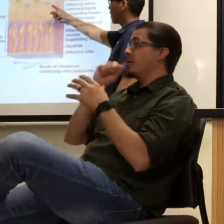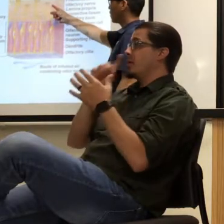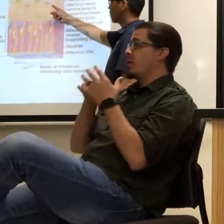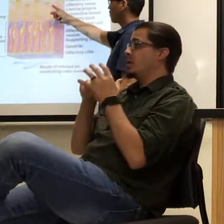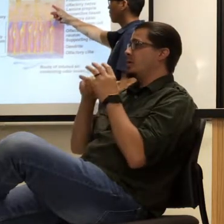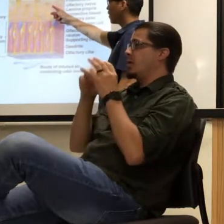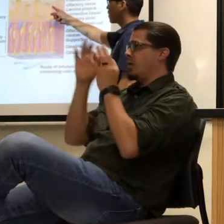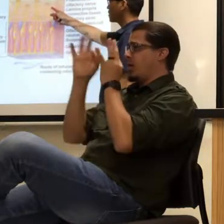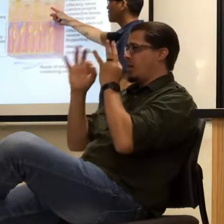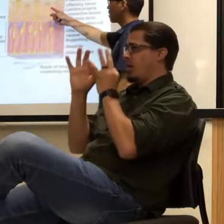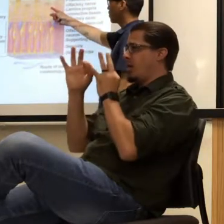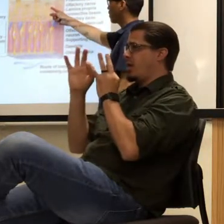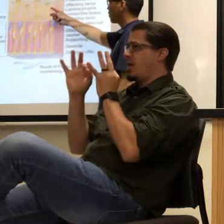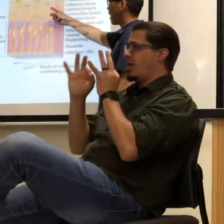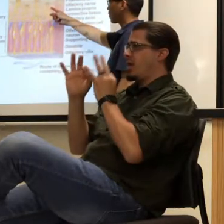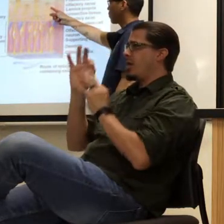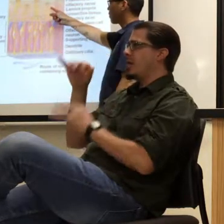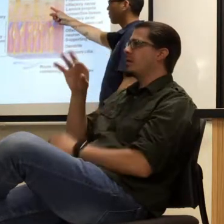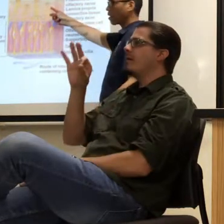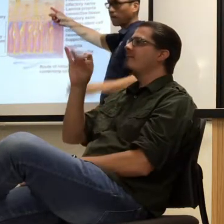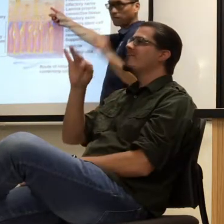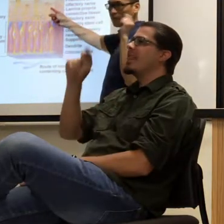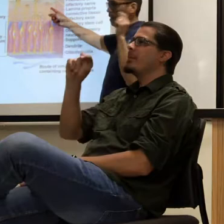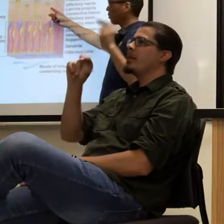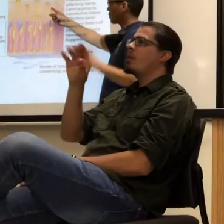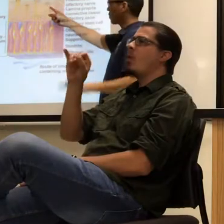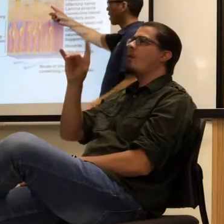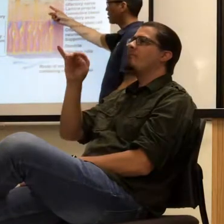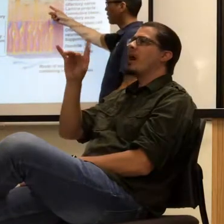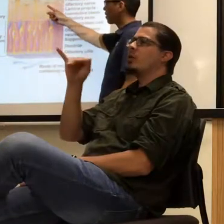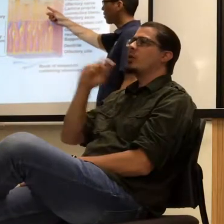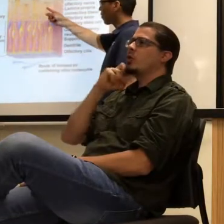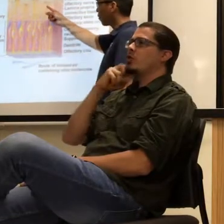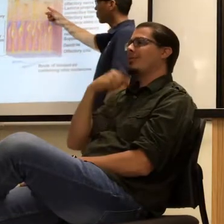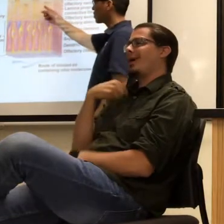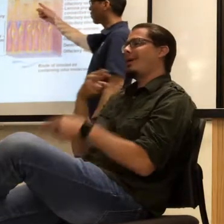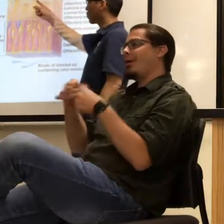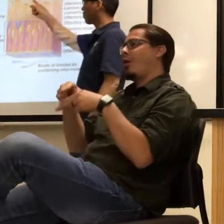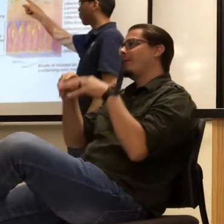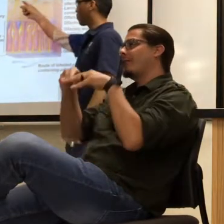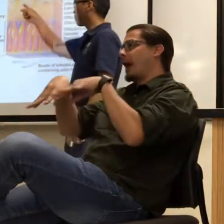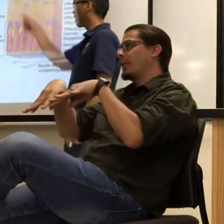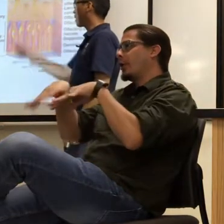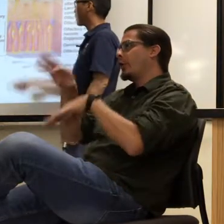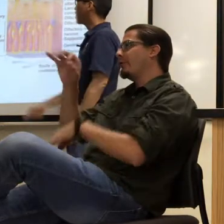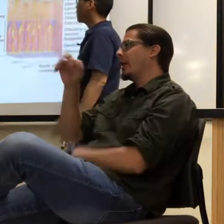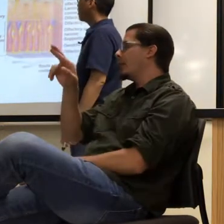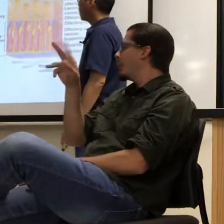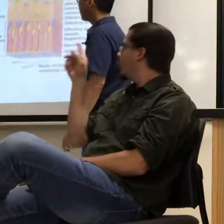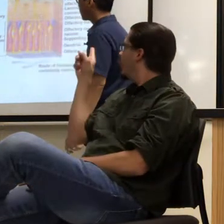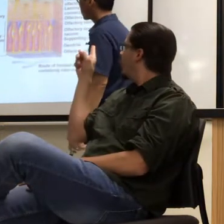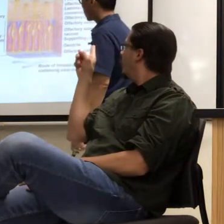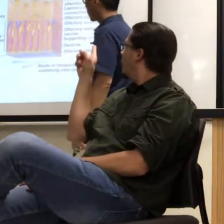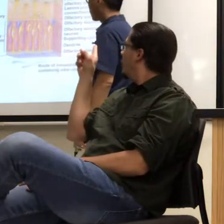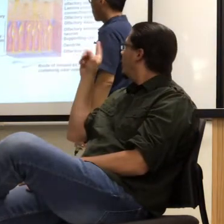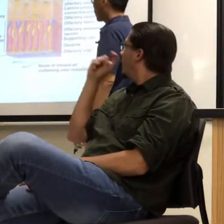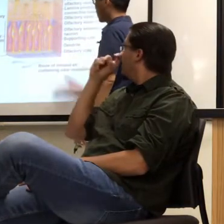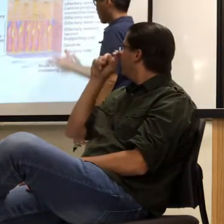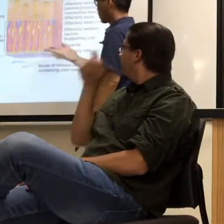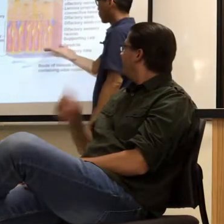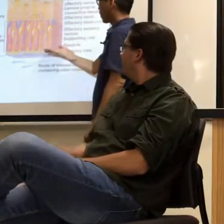the filaments of the olfactory nerve. I call them fibers. They're exiting the little holes of the cribriform plate, and